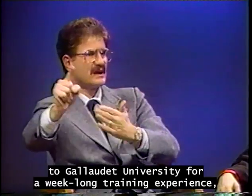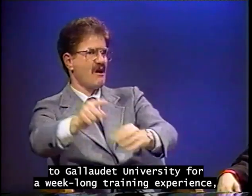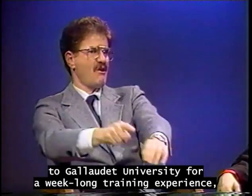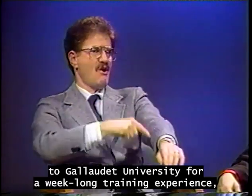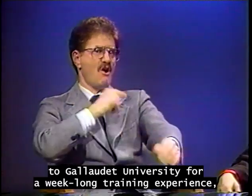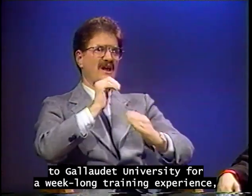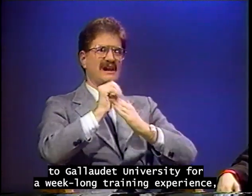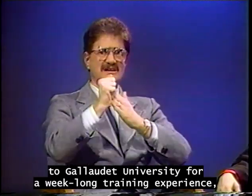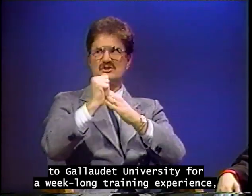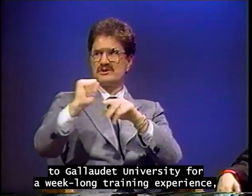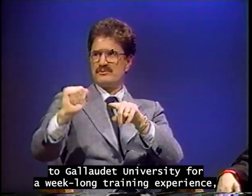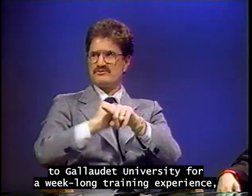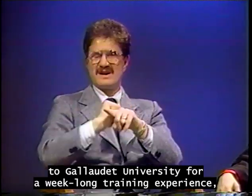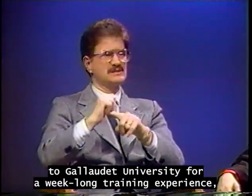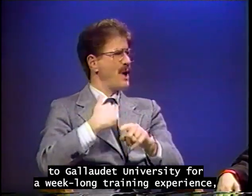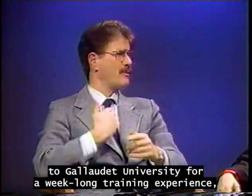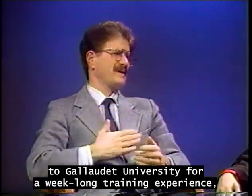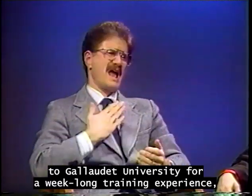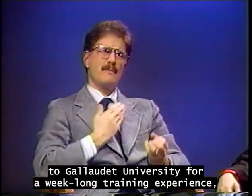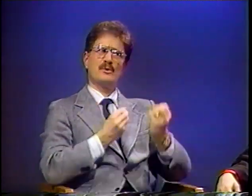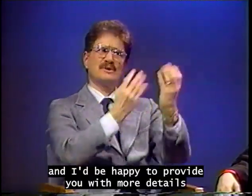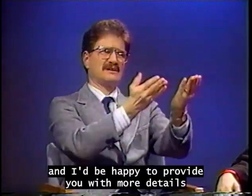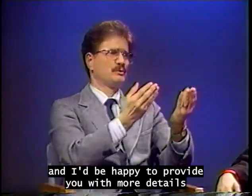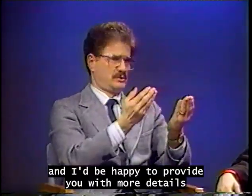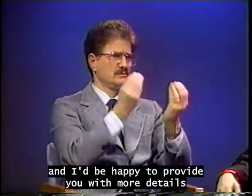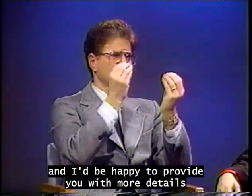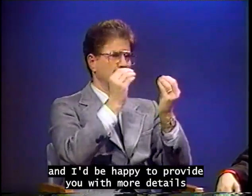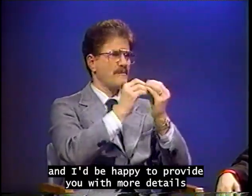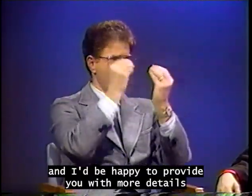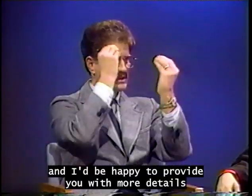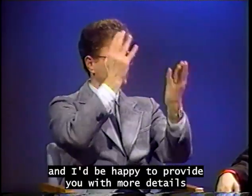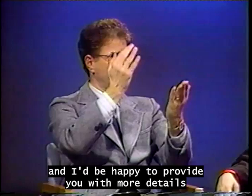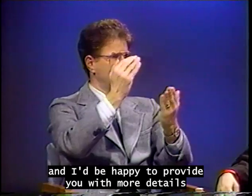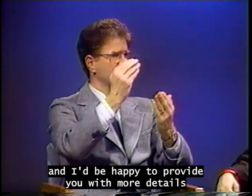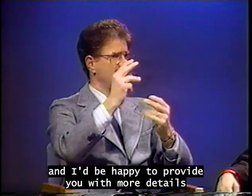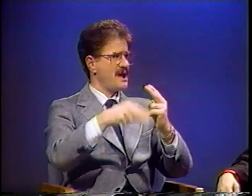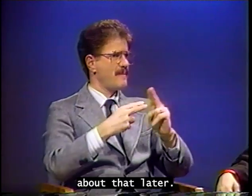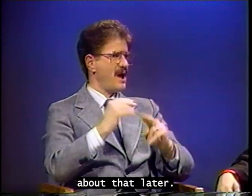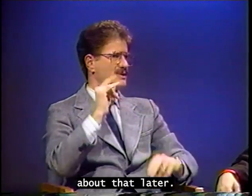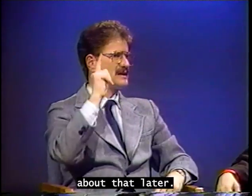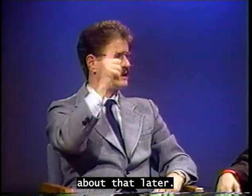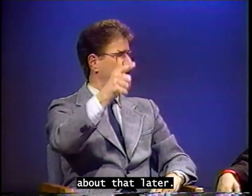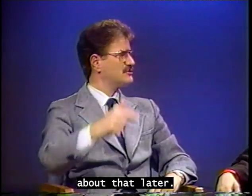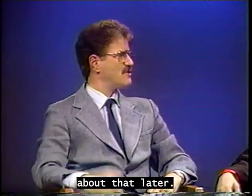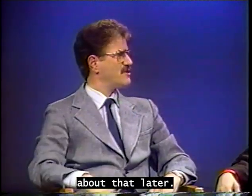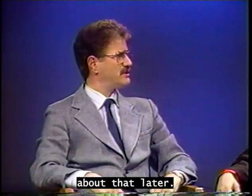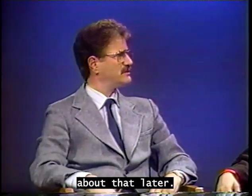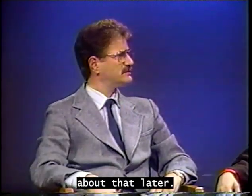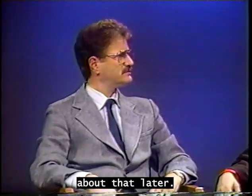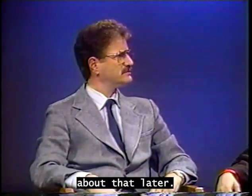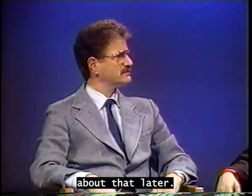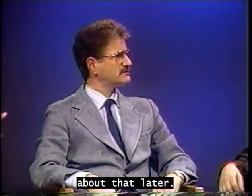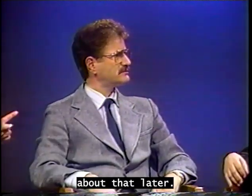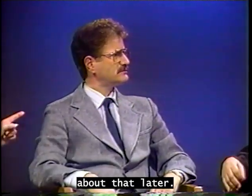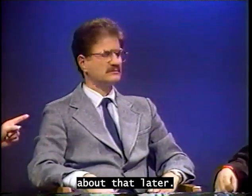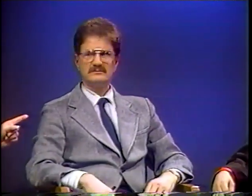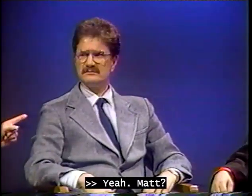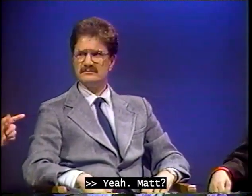a week-long training experience. And I'd be happy to provide you with more details about that later. Yeah,